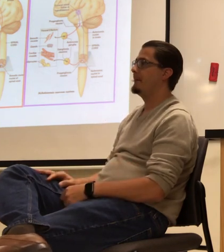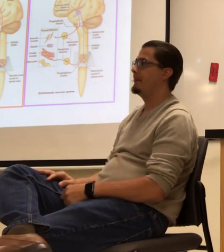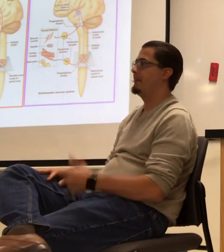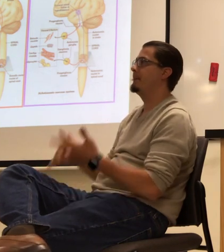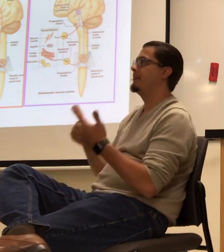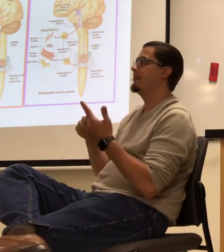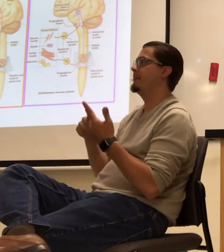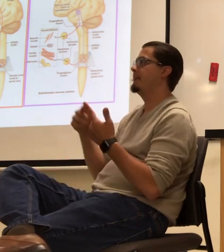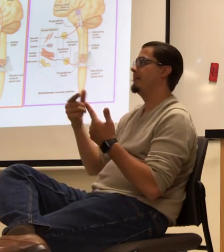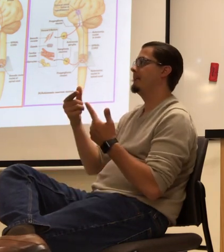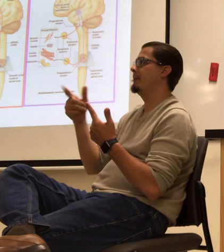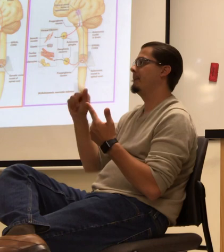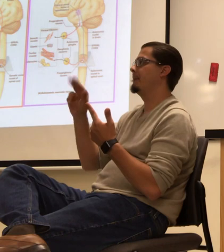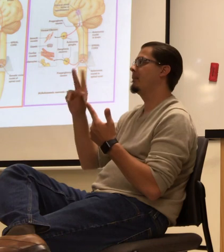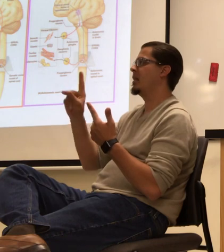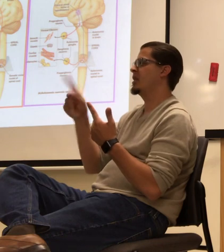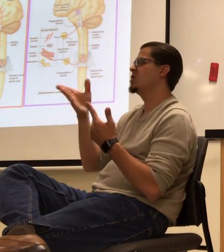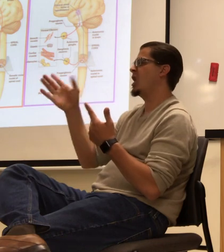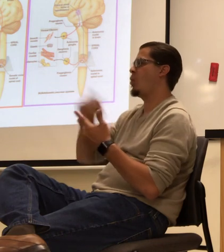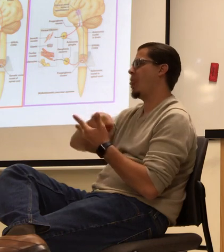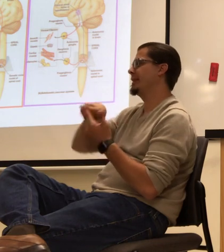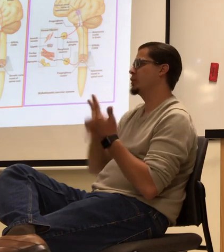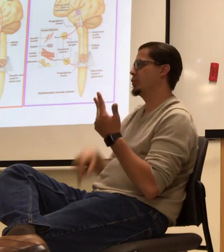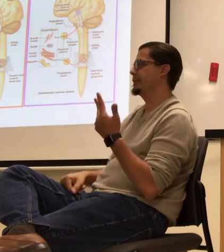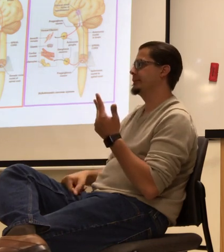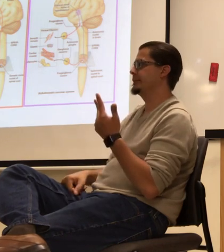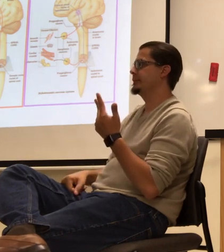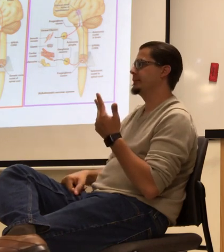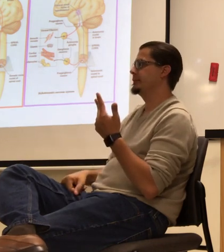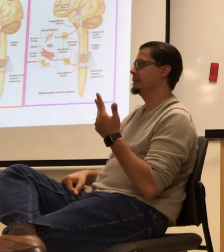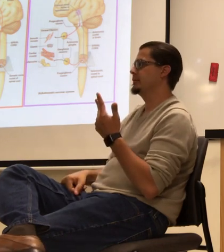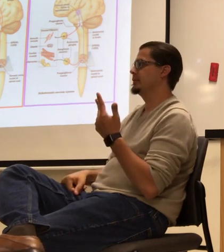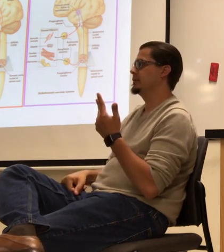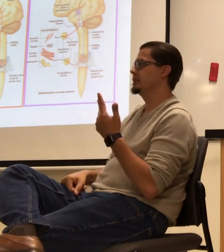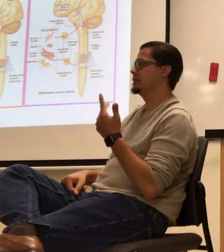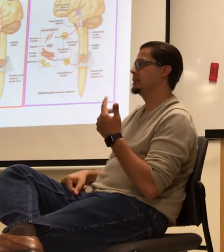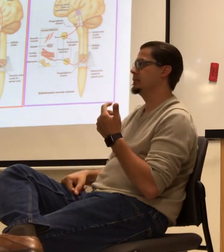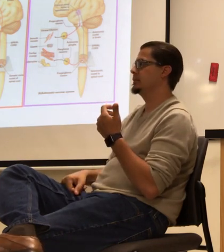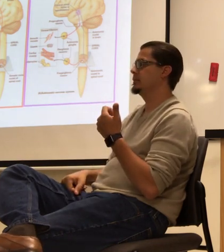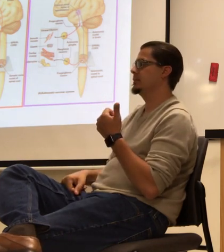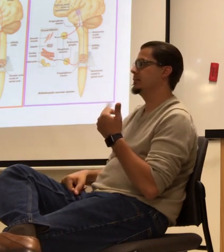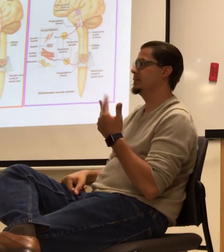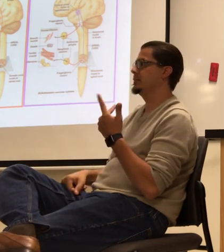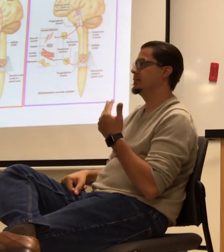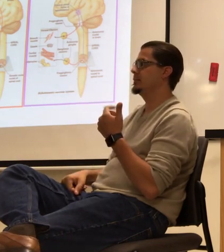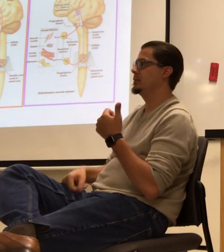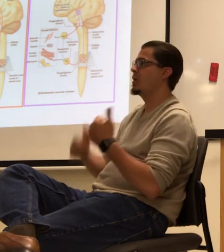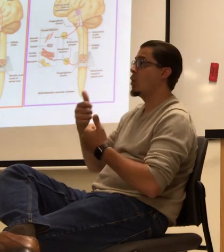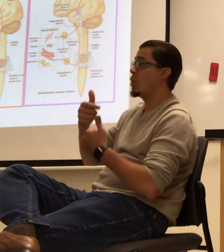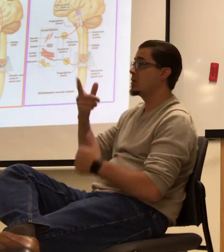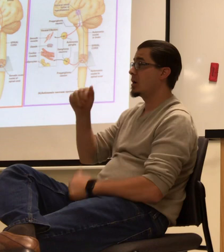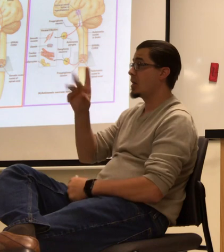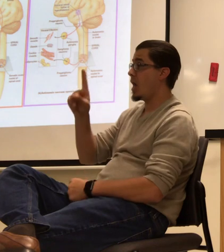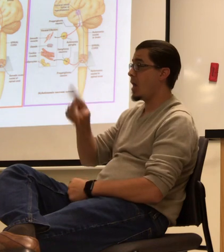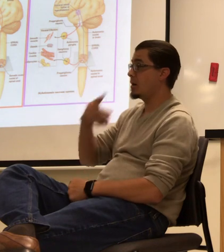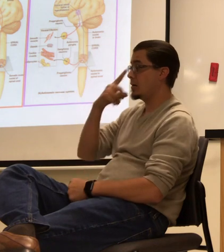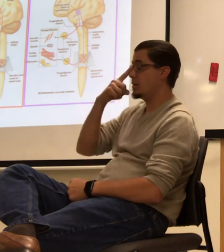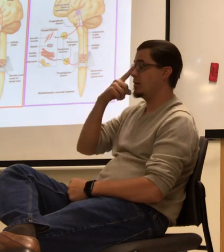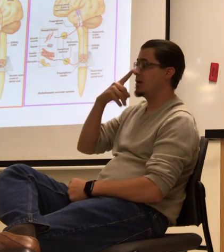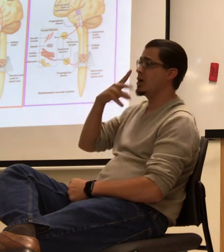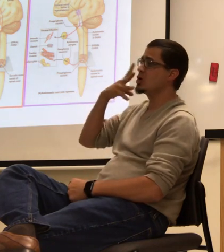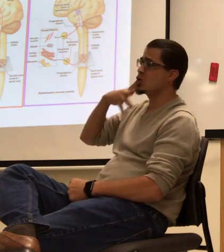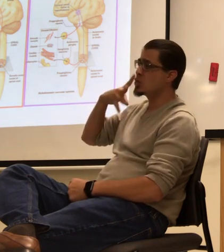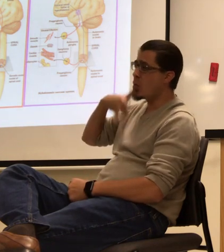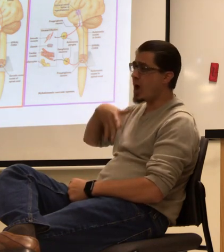and glands, generally speaking, which glands, sweat,